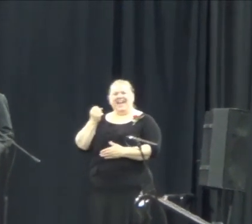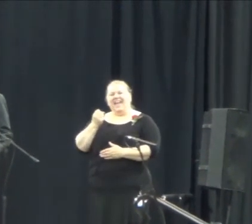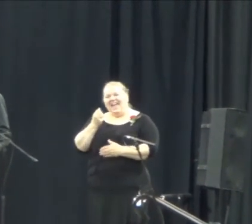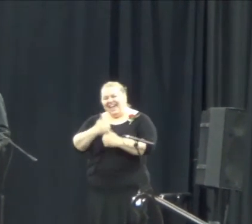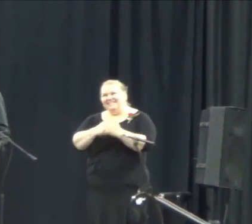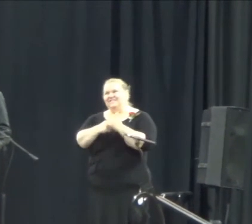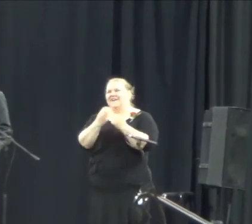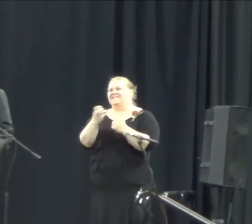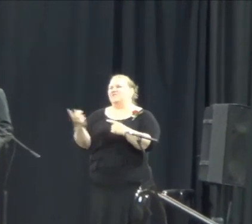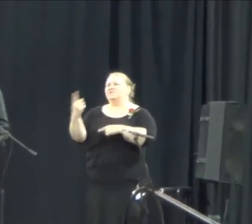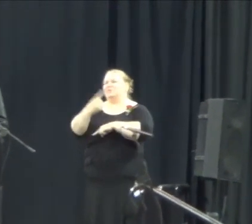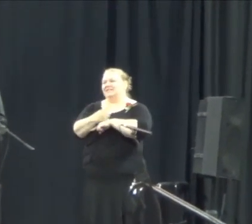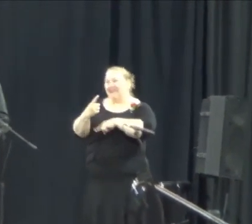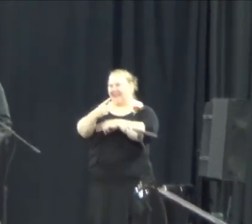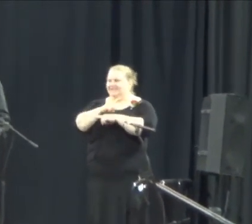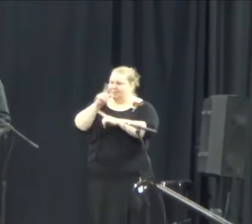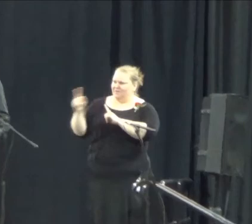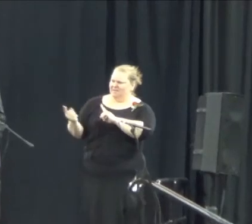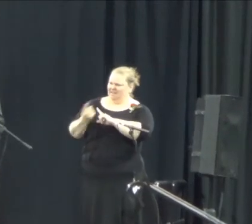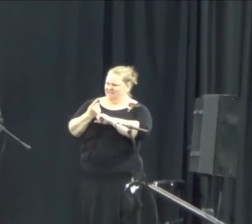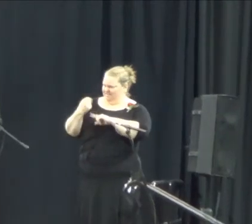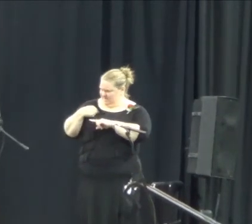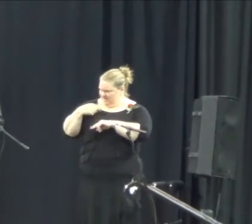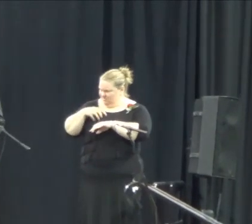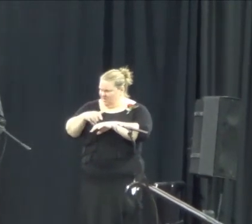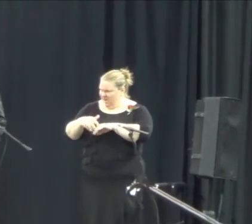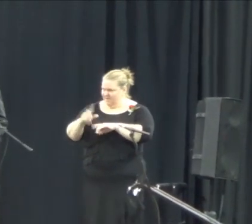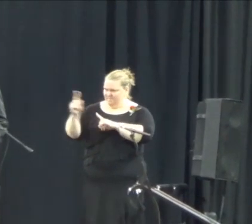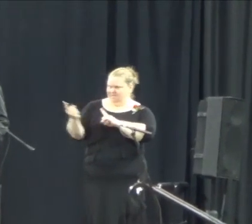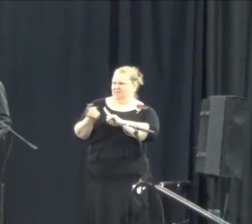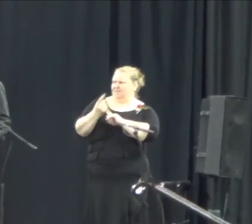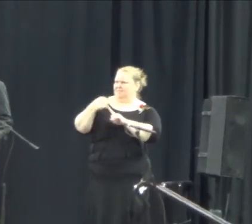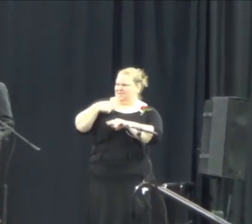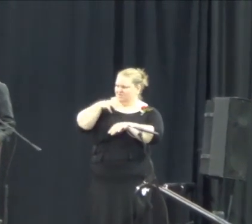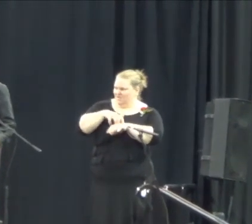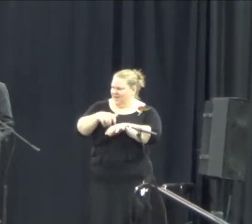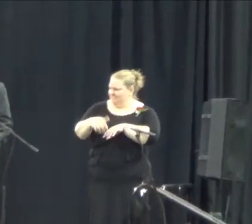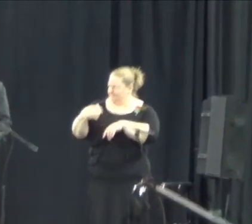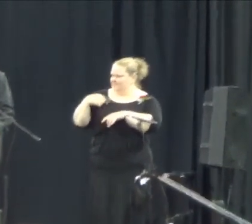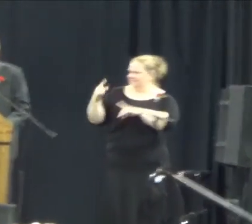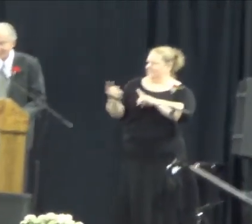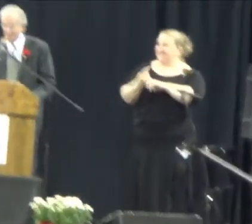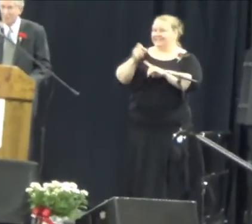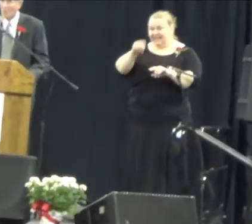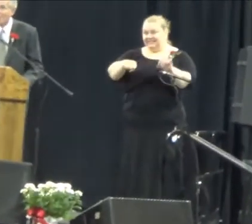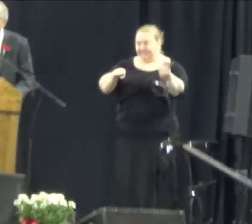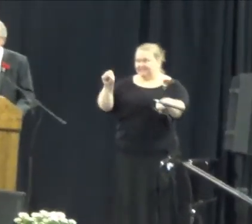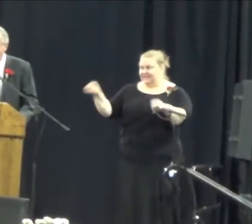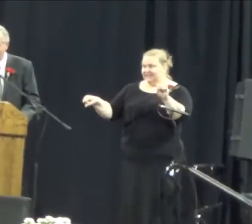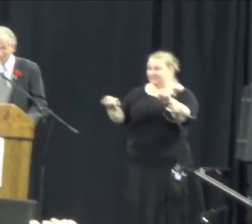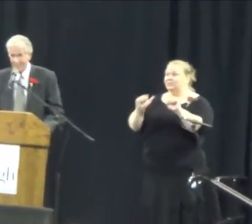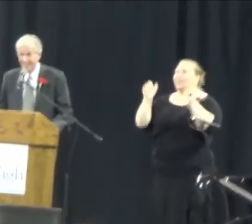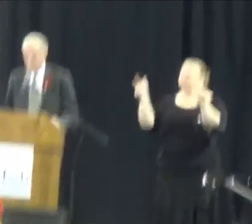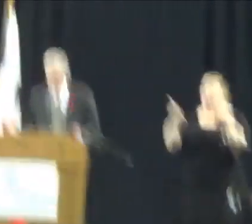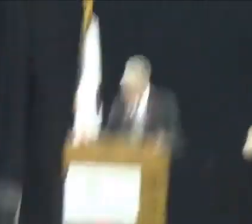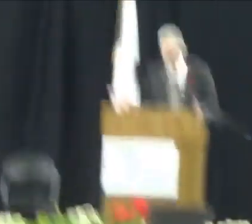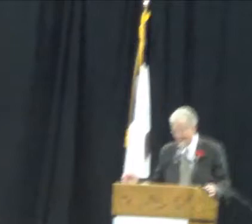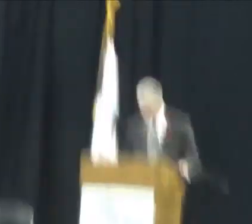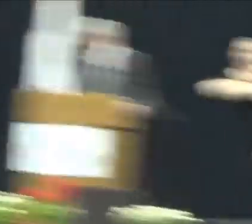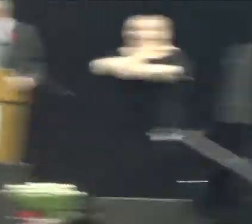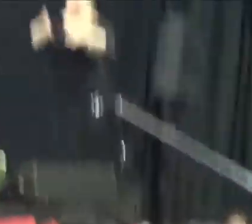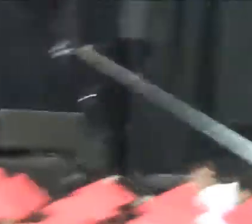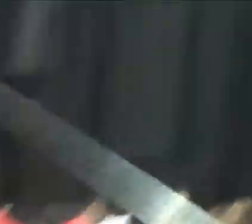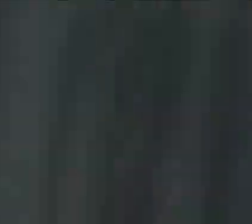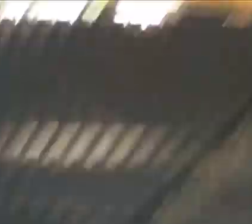days thereafter, people were coming up and saying, "Am I a grape? Am I a grape? Am I a grape? Yes, yes, yes, you all are grapes. And you